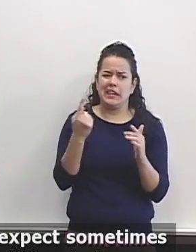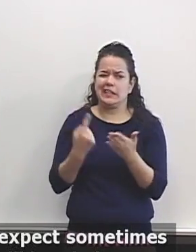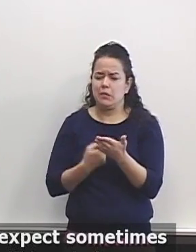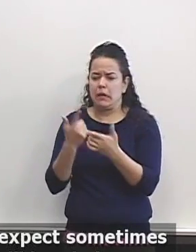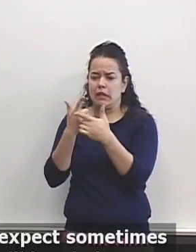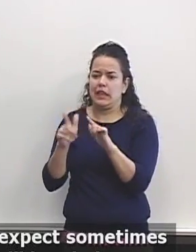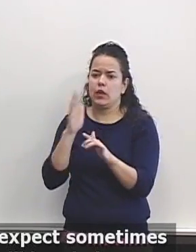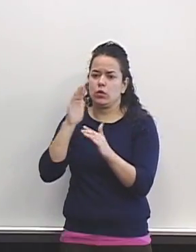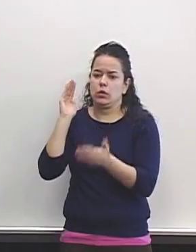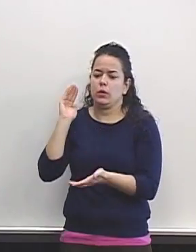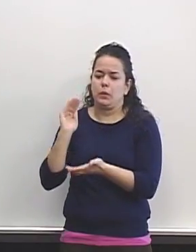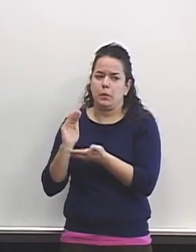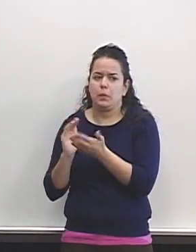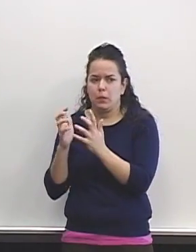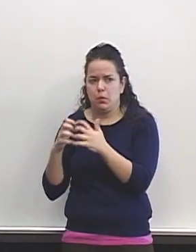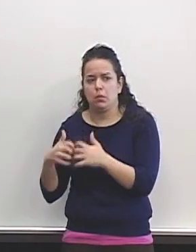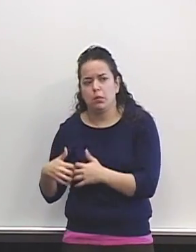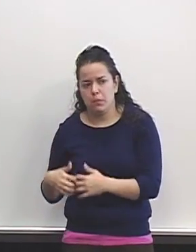down.